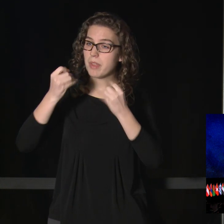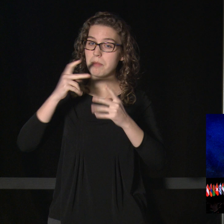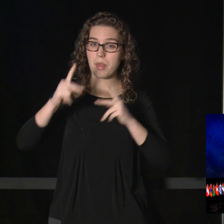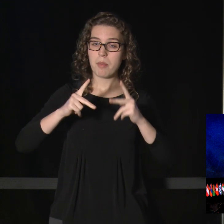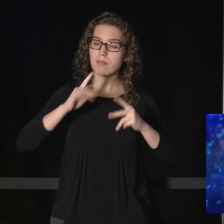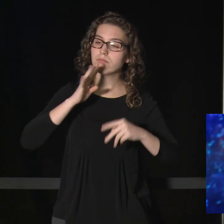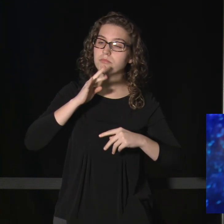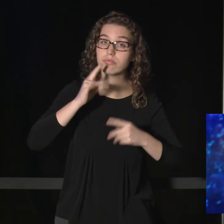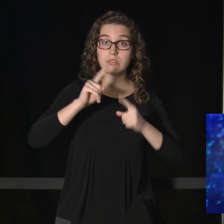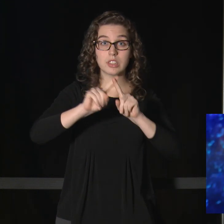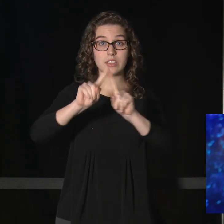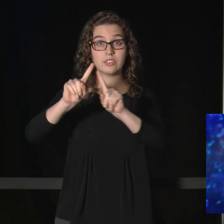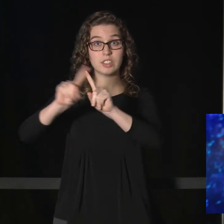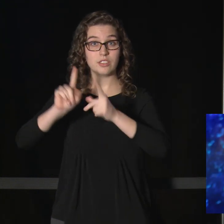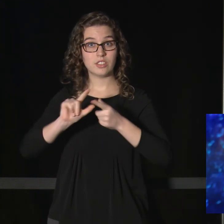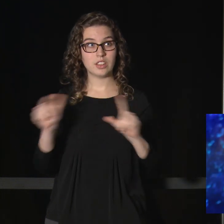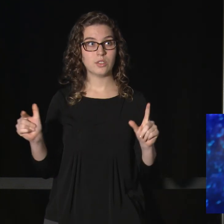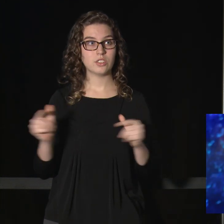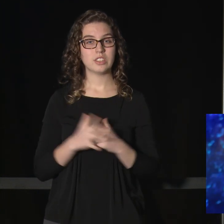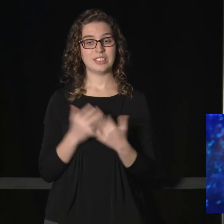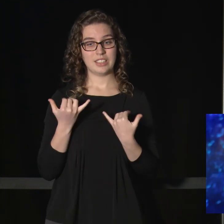Well, currently Ellen for All